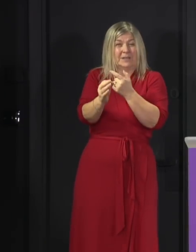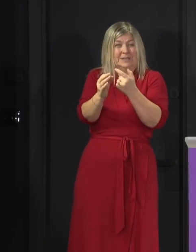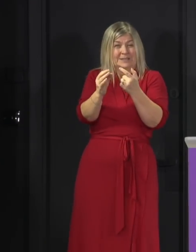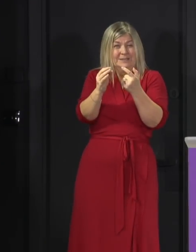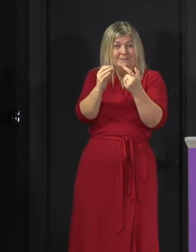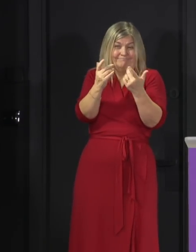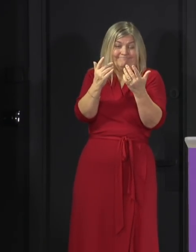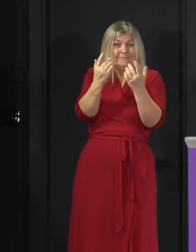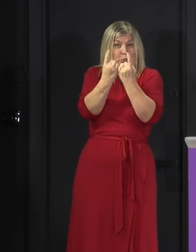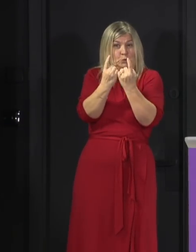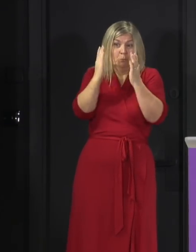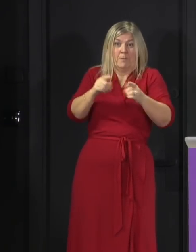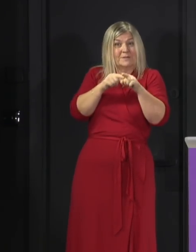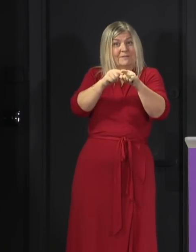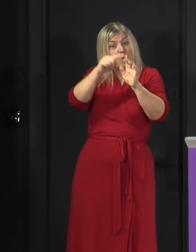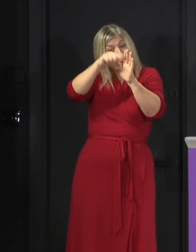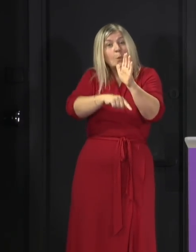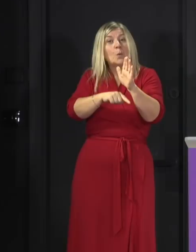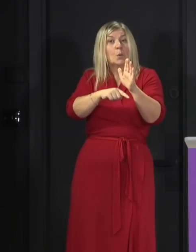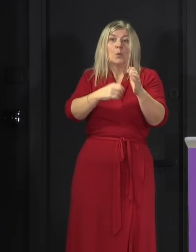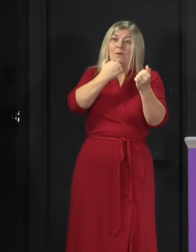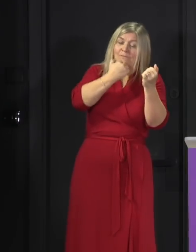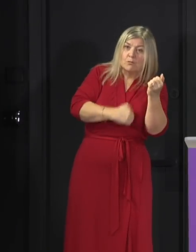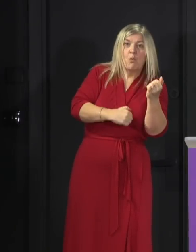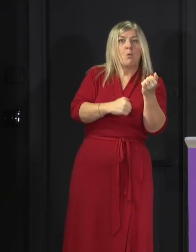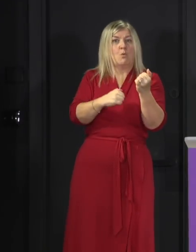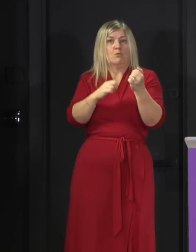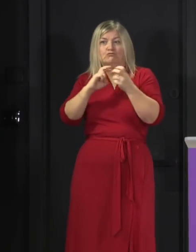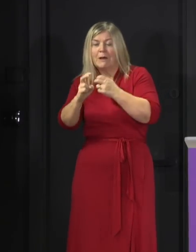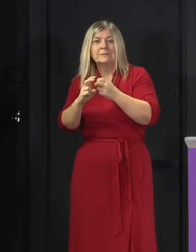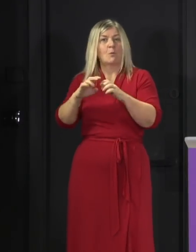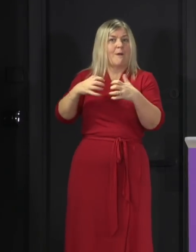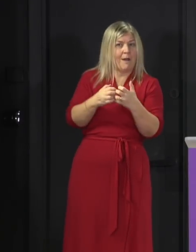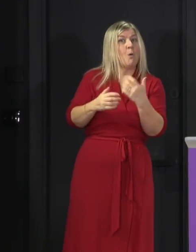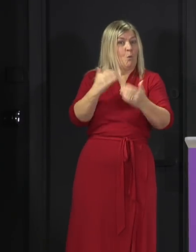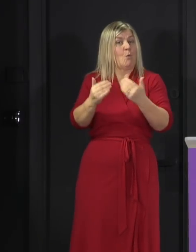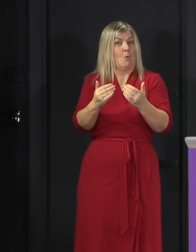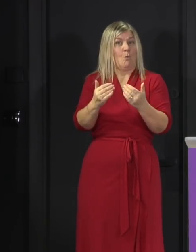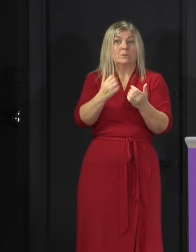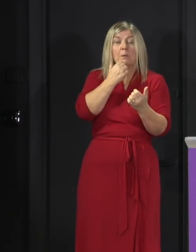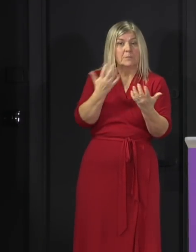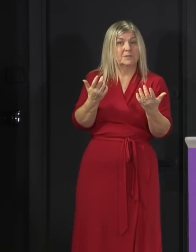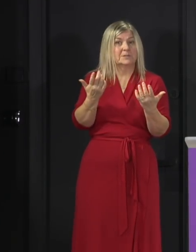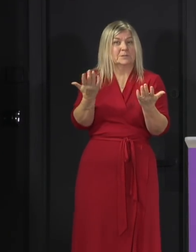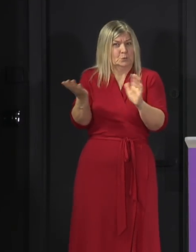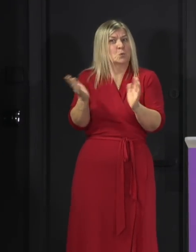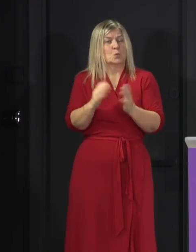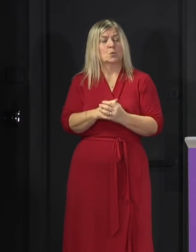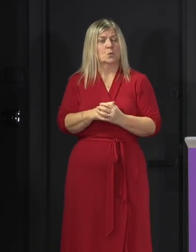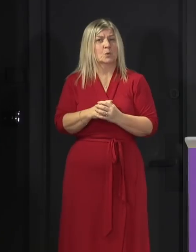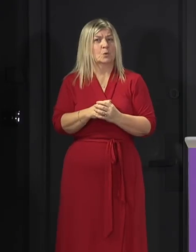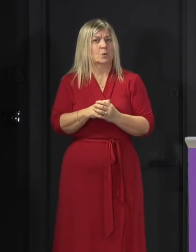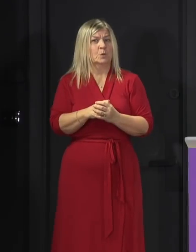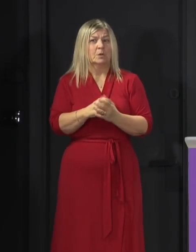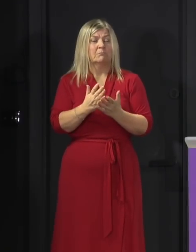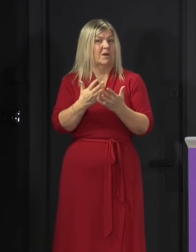continue to be a constraint on the speed at which we can get it into care homes. Beyond that, in terms of health